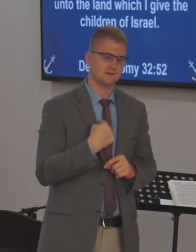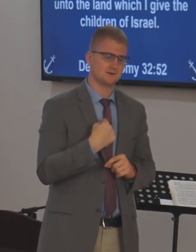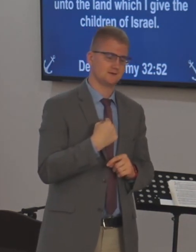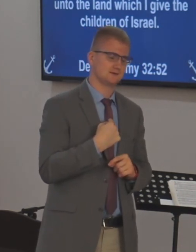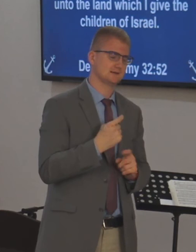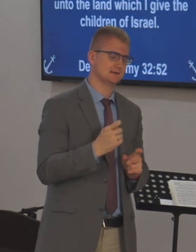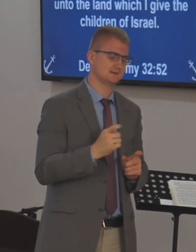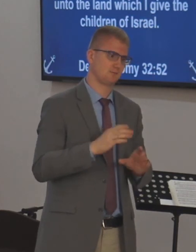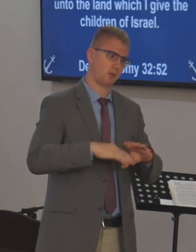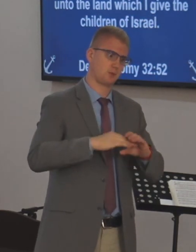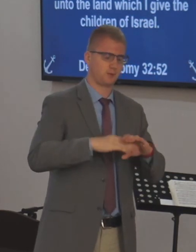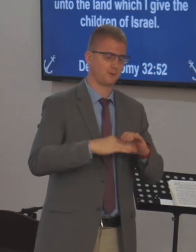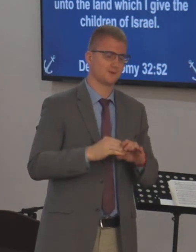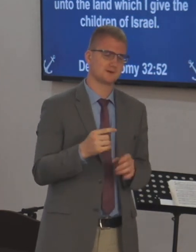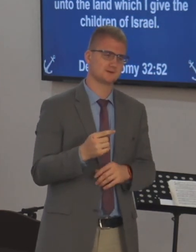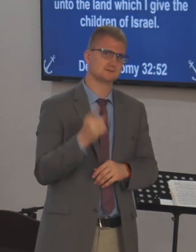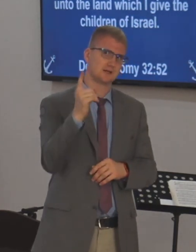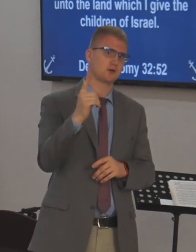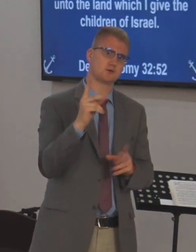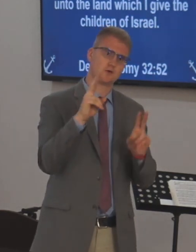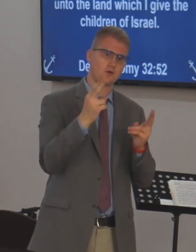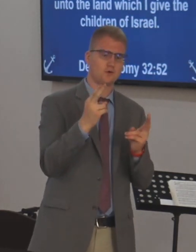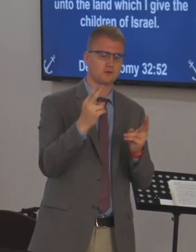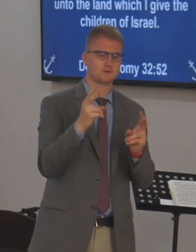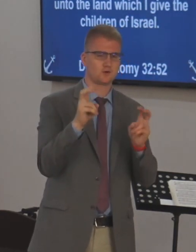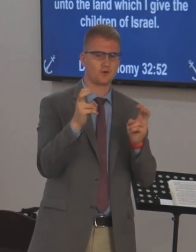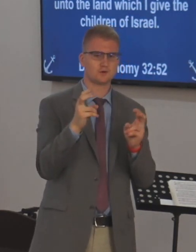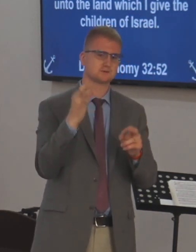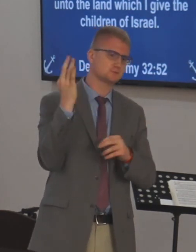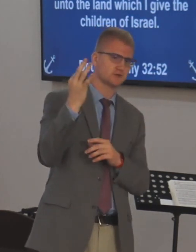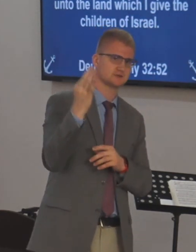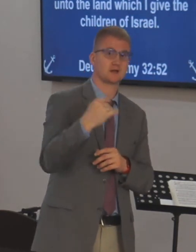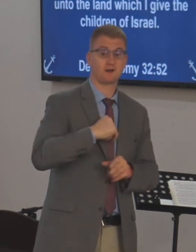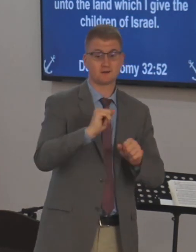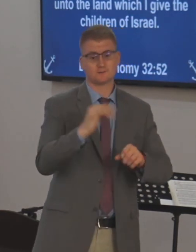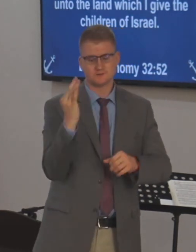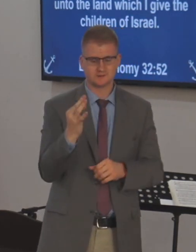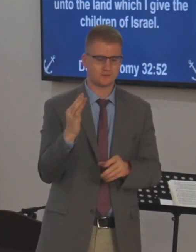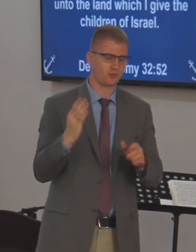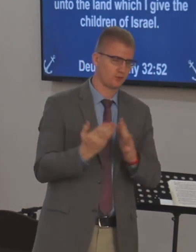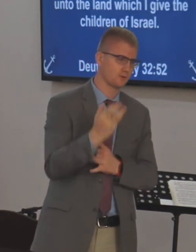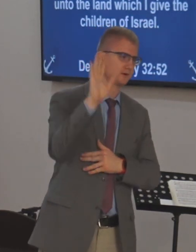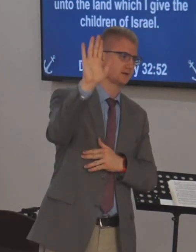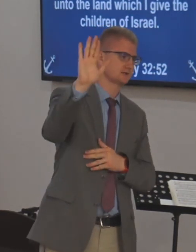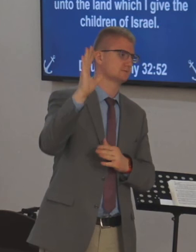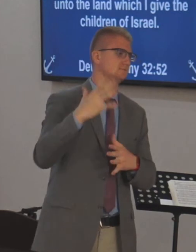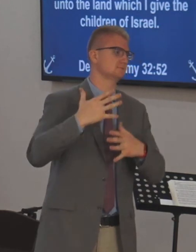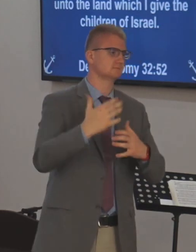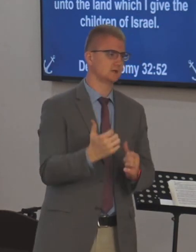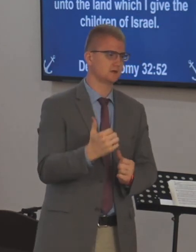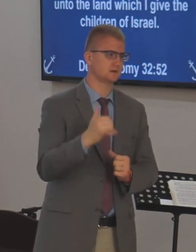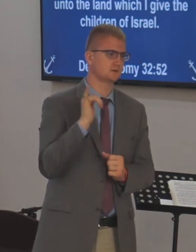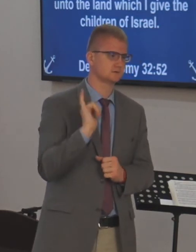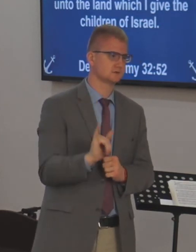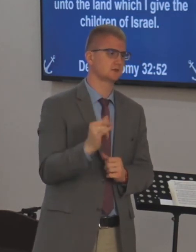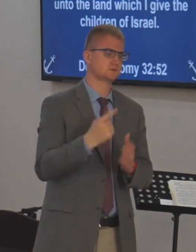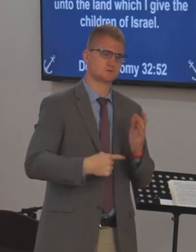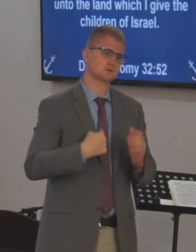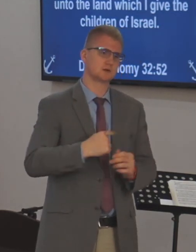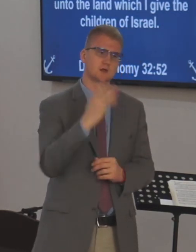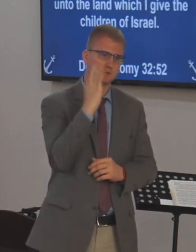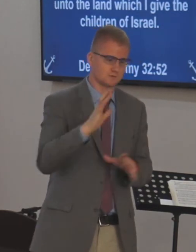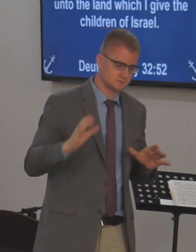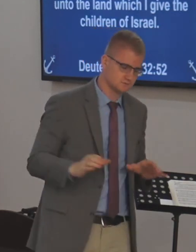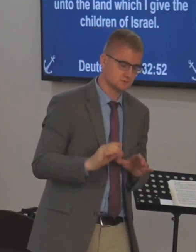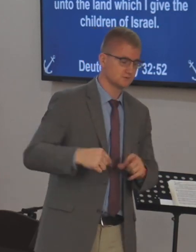preach. That's what I can do by his power. And so that's what I'm going to do to the day I die. I'm going